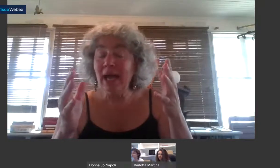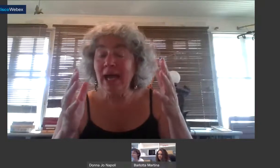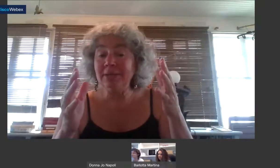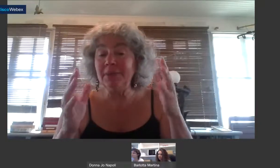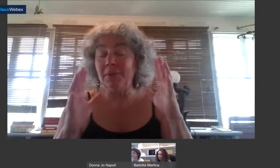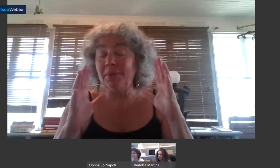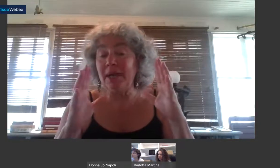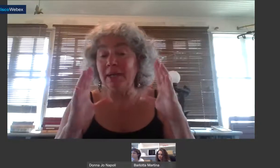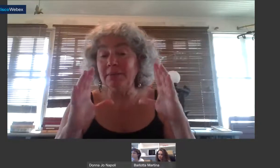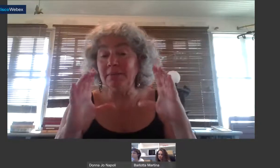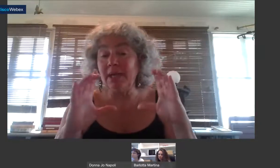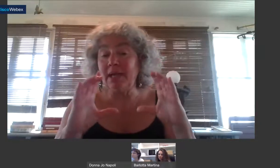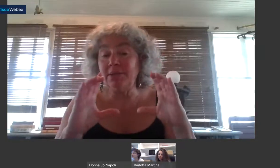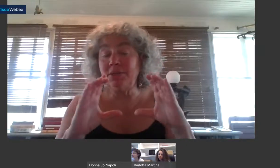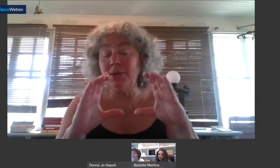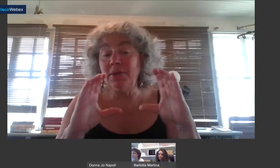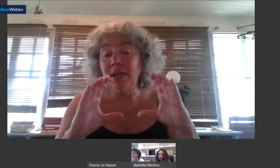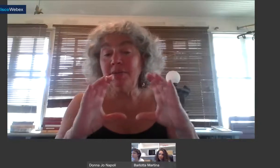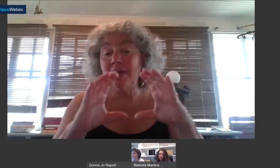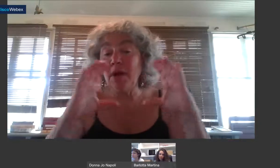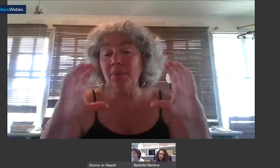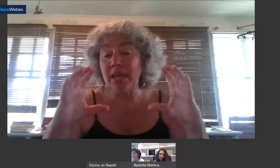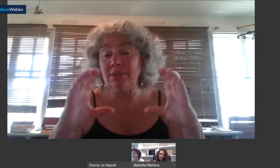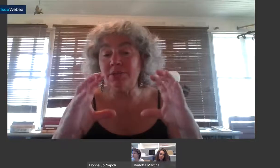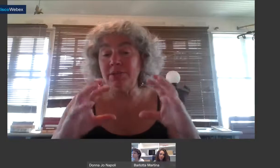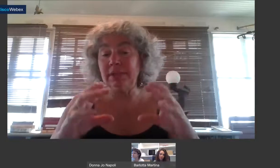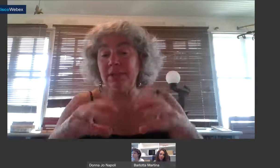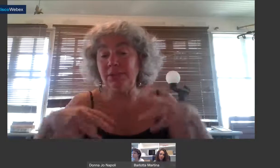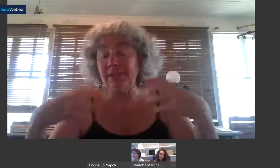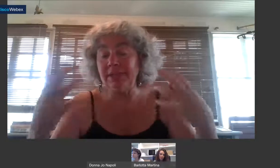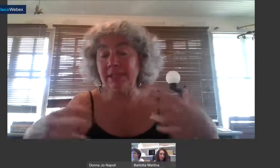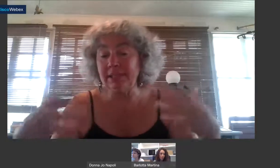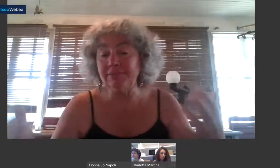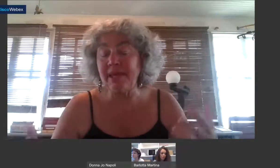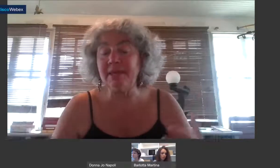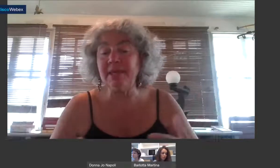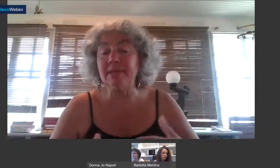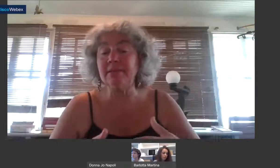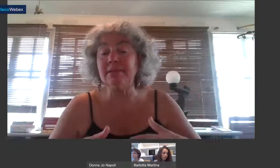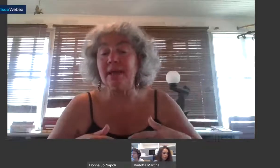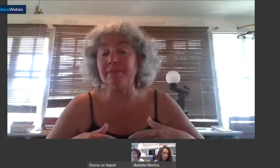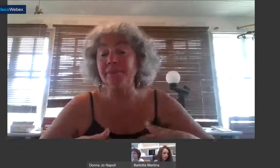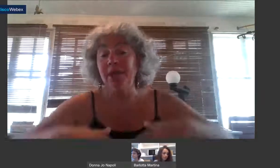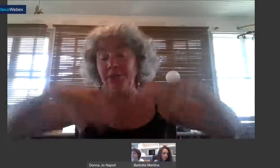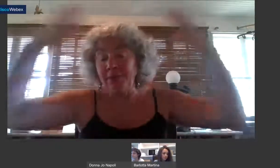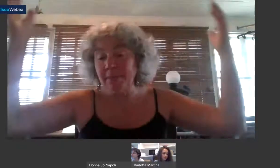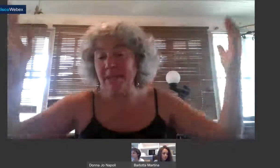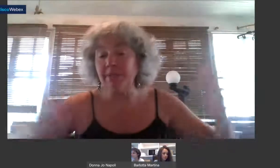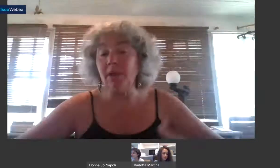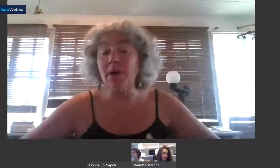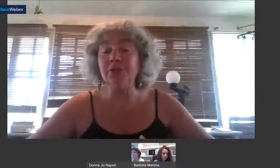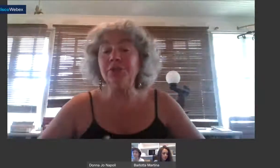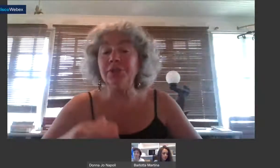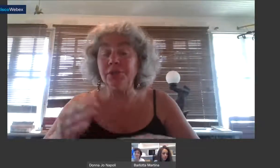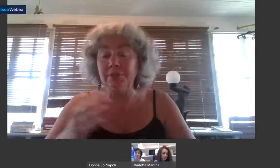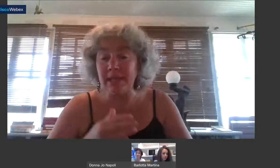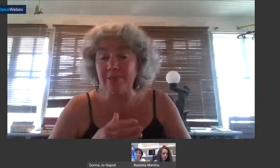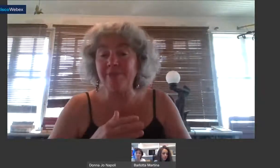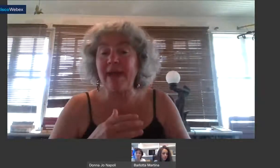I don't know. So there are ways certainly to intensify things. You can make them larger, you can make them